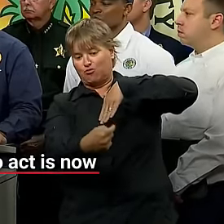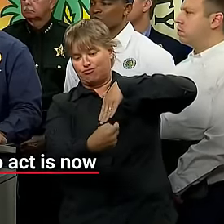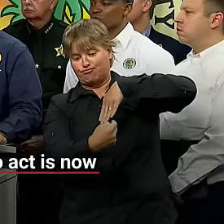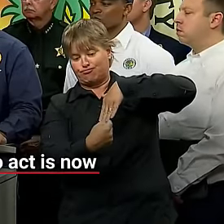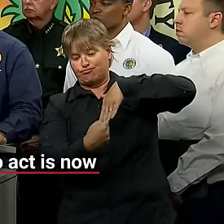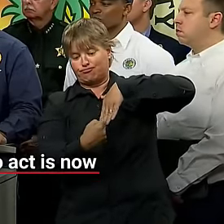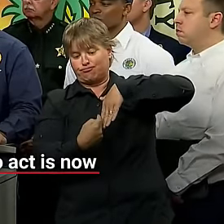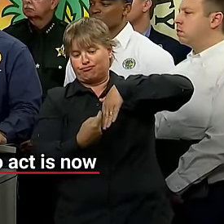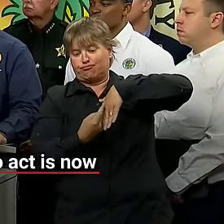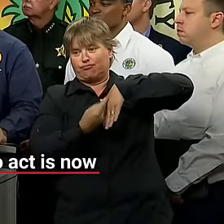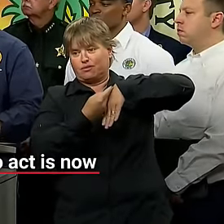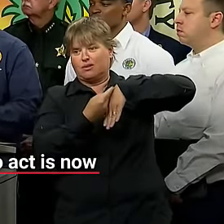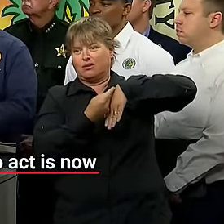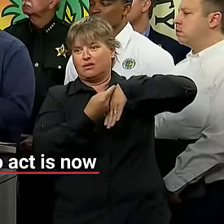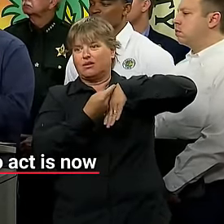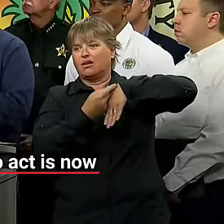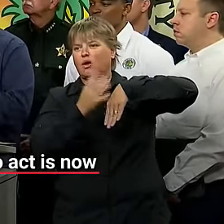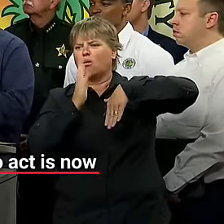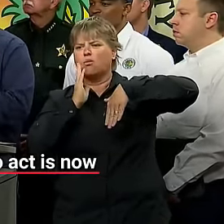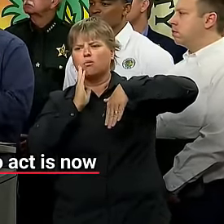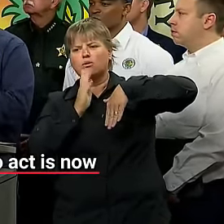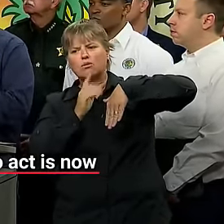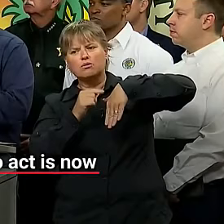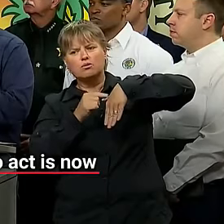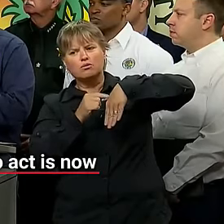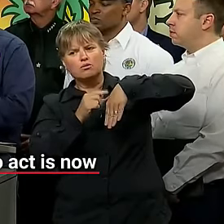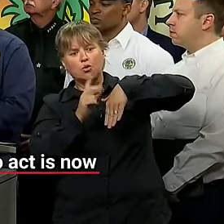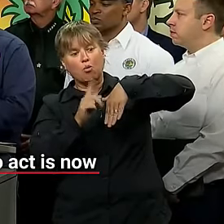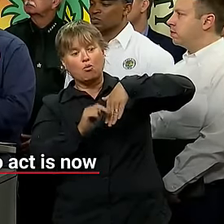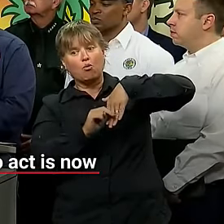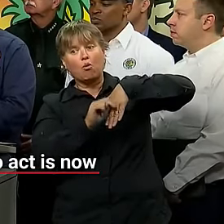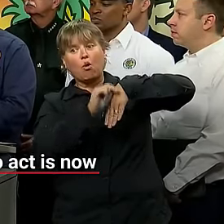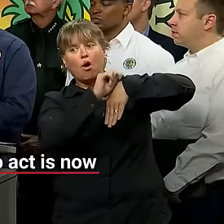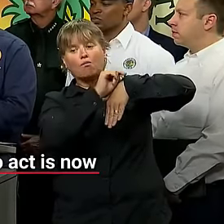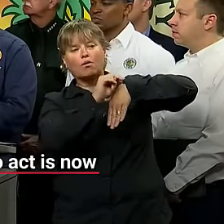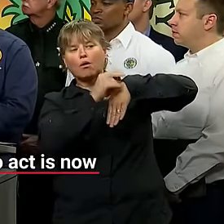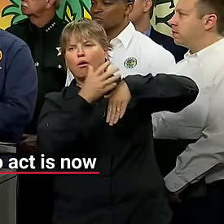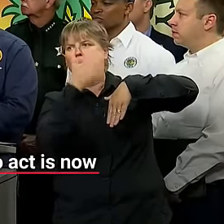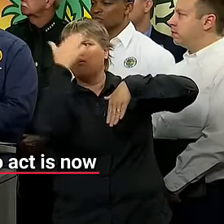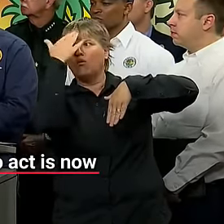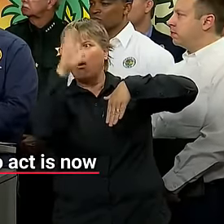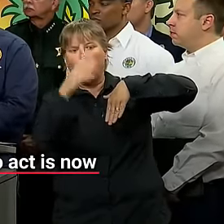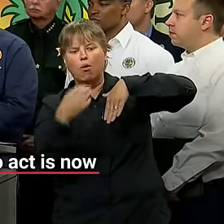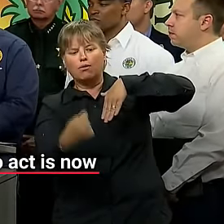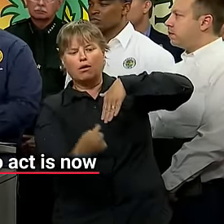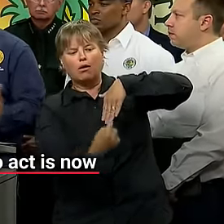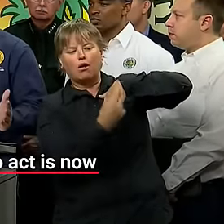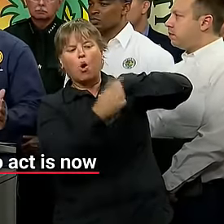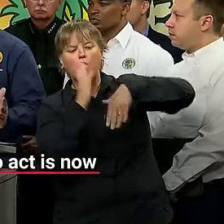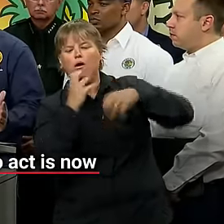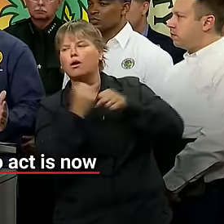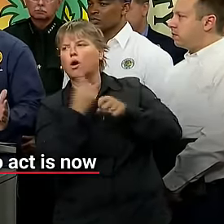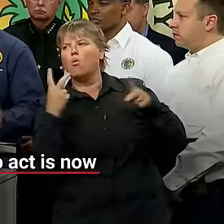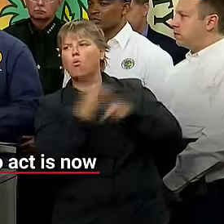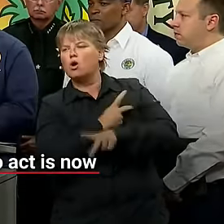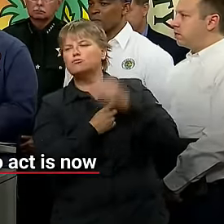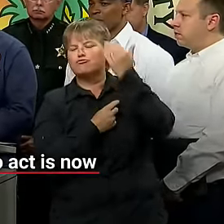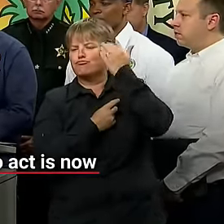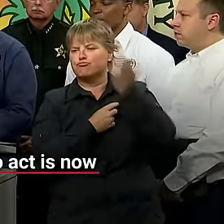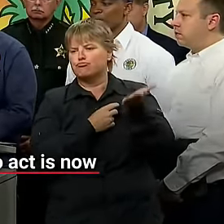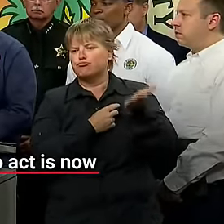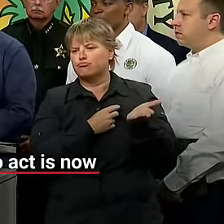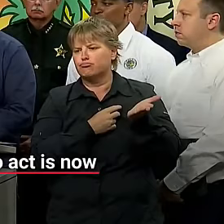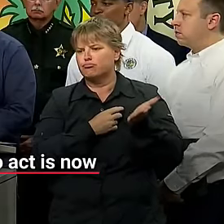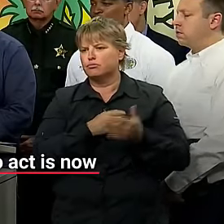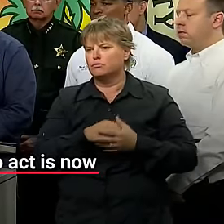storm if you take that route. So, but yes, we're going to have the shoulders open. So that will allow for an